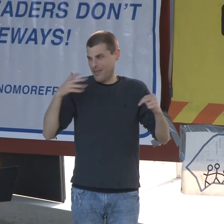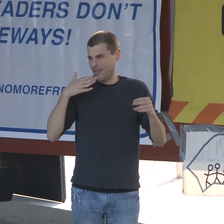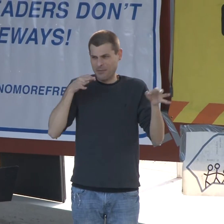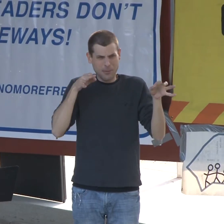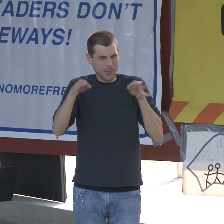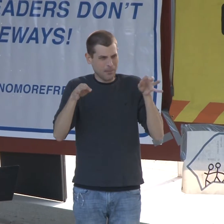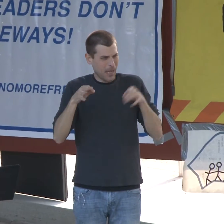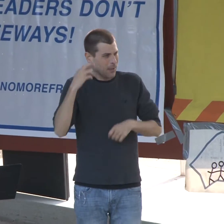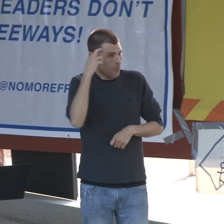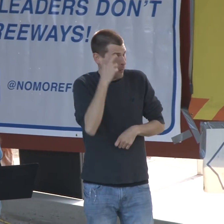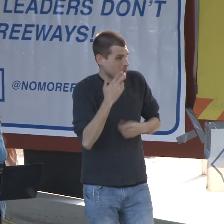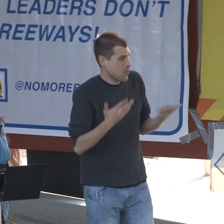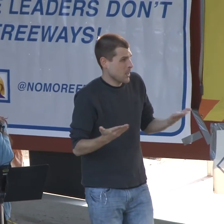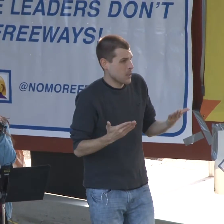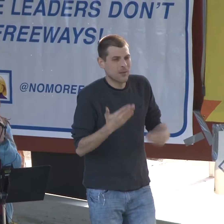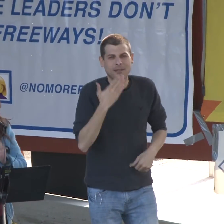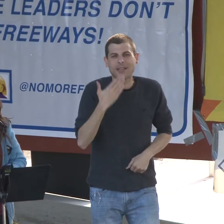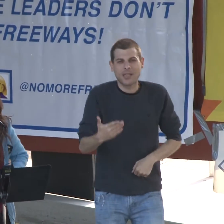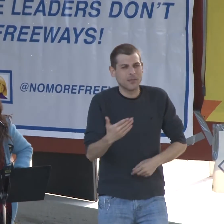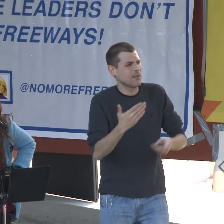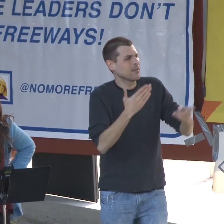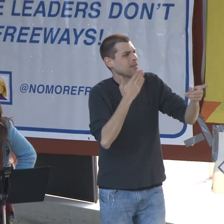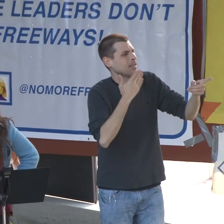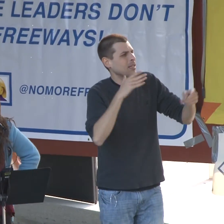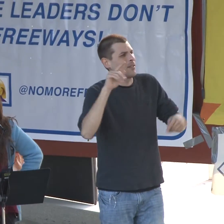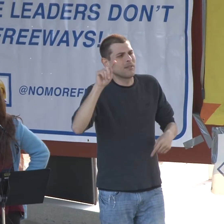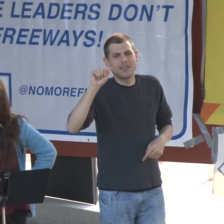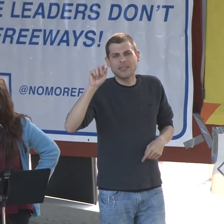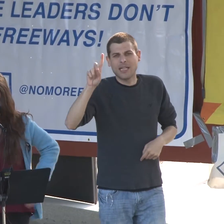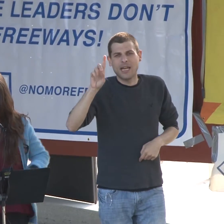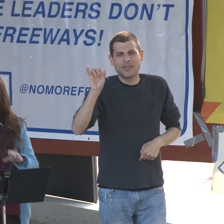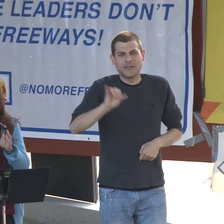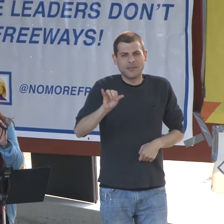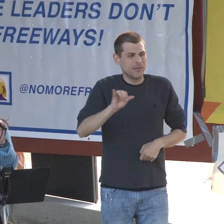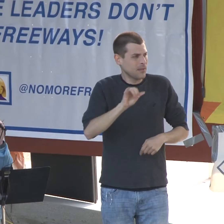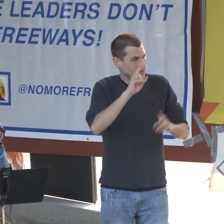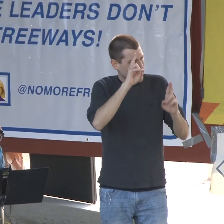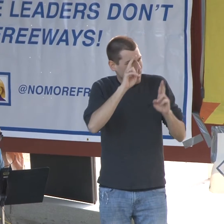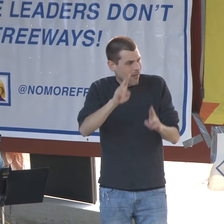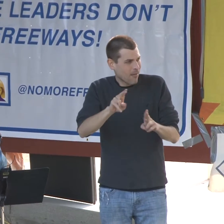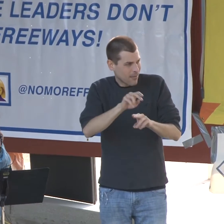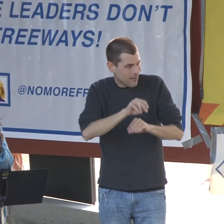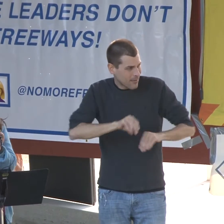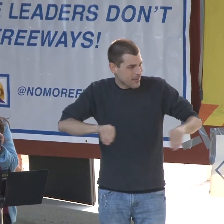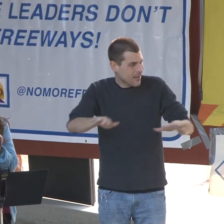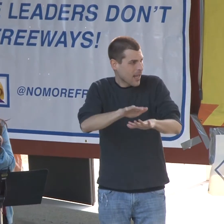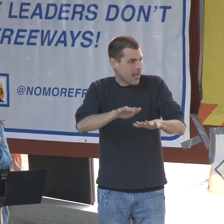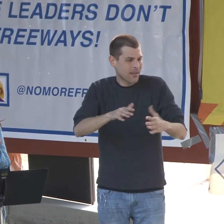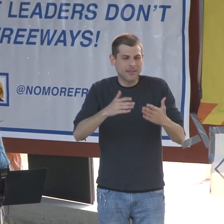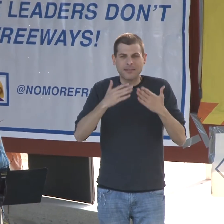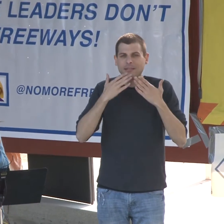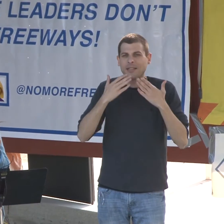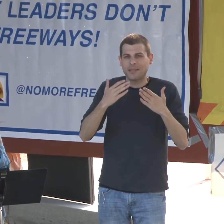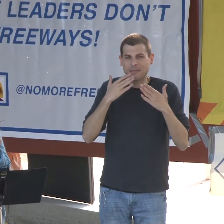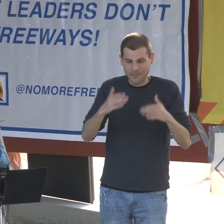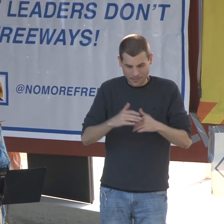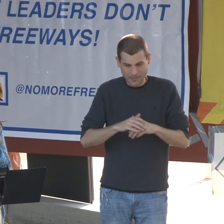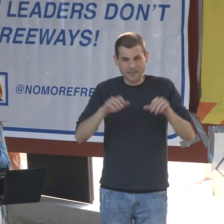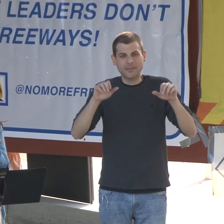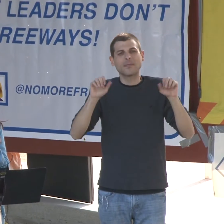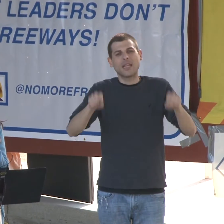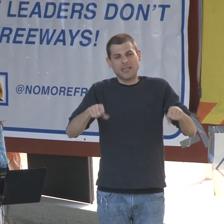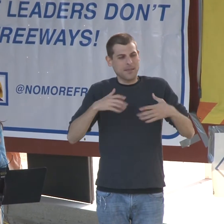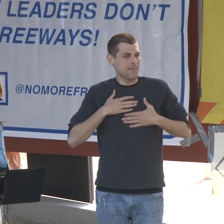all here today, and to Tad for the acknowledgement of the land that we stand on. So yes, as Aaron said, my